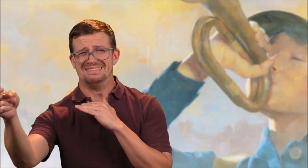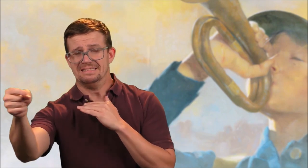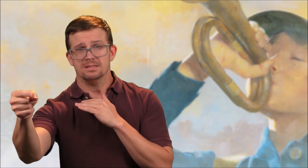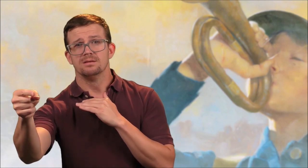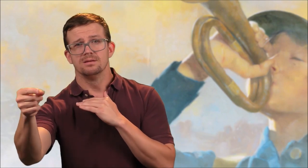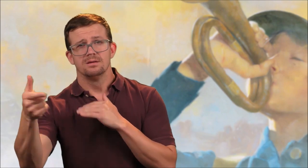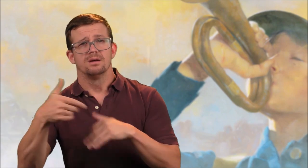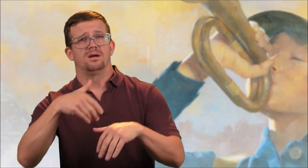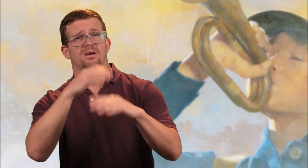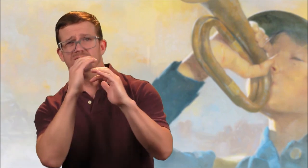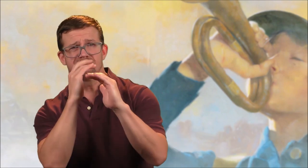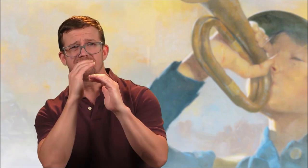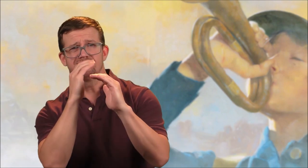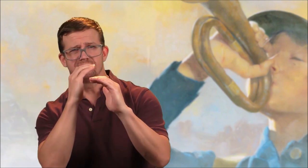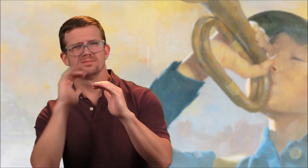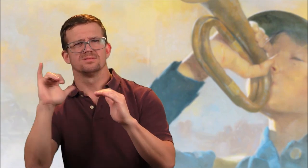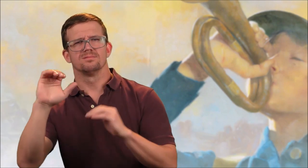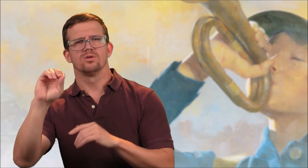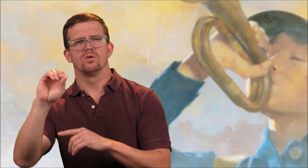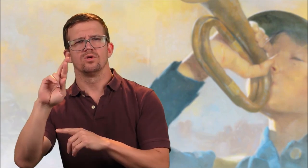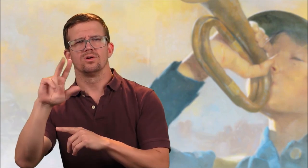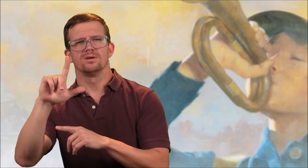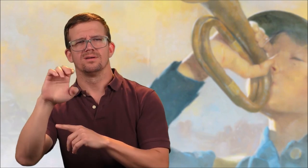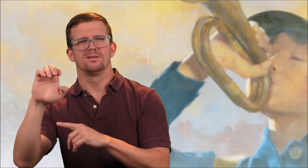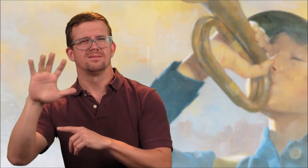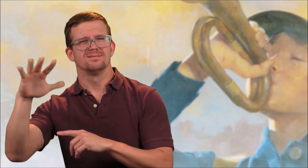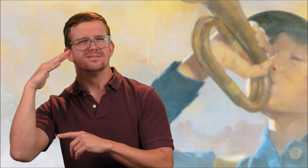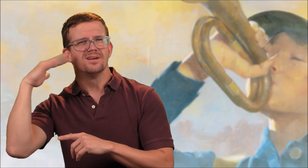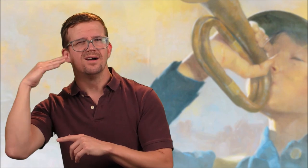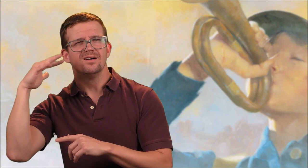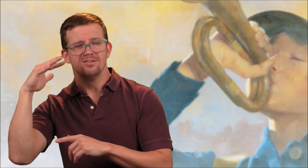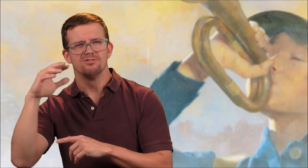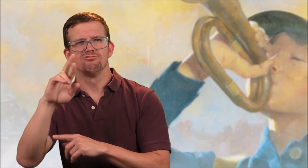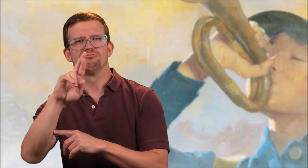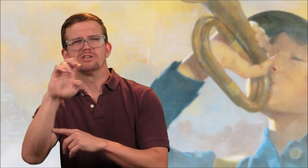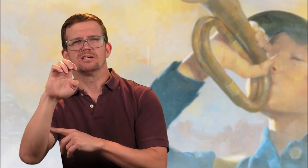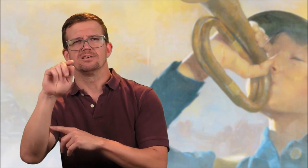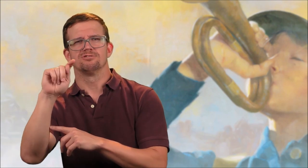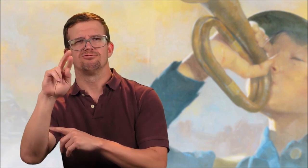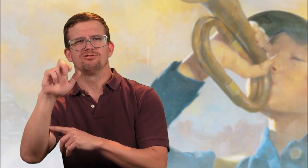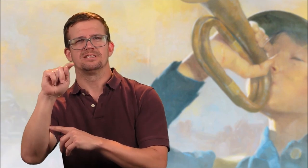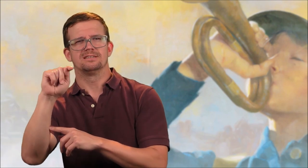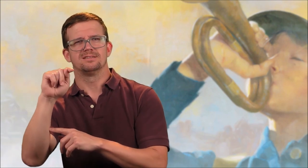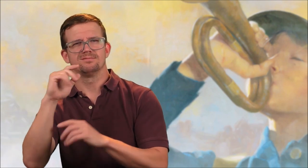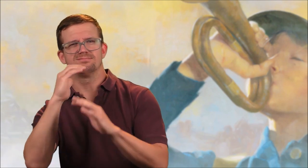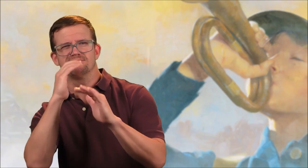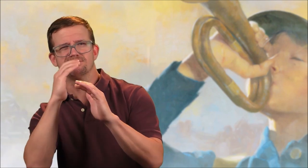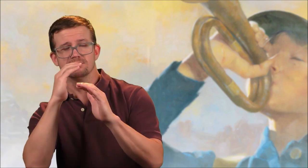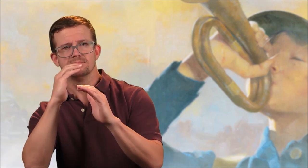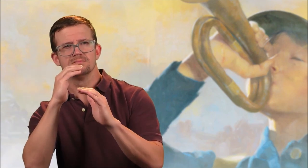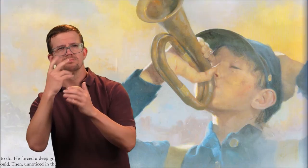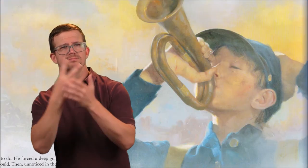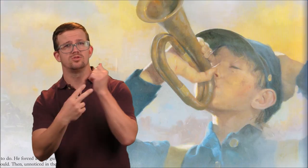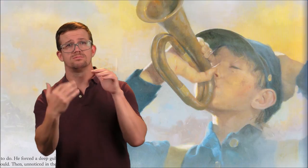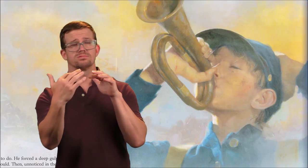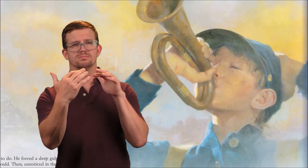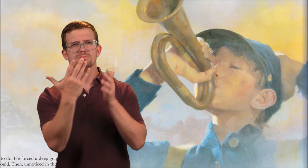Then, unnoticed, in the confusion of battle, he ran onto the battlefield and instantly blew retreat, mimicking